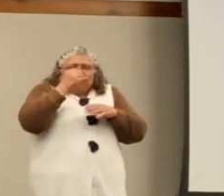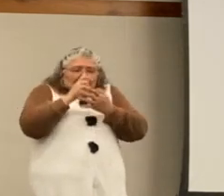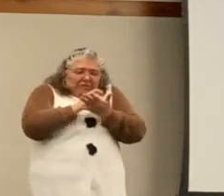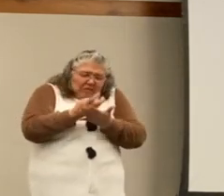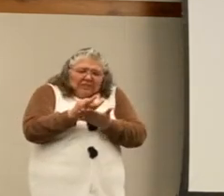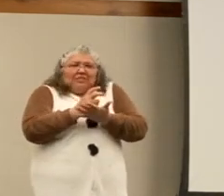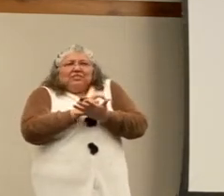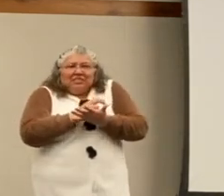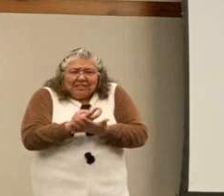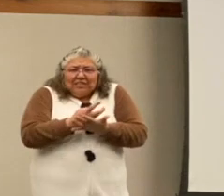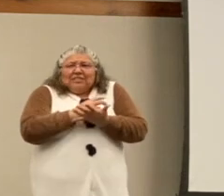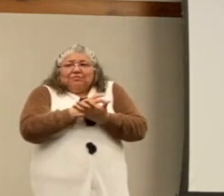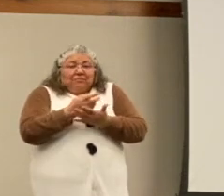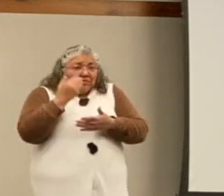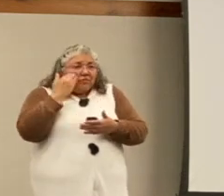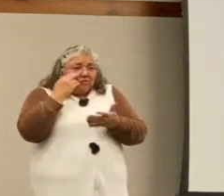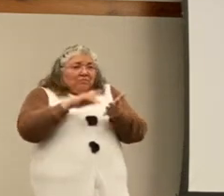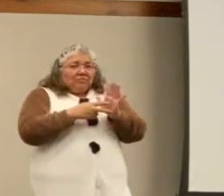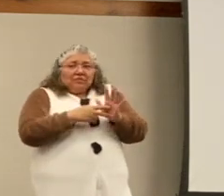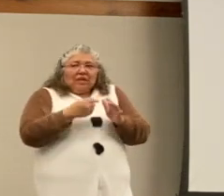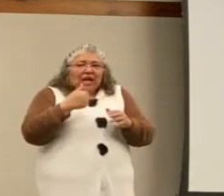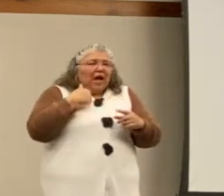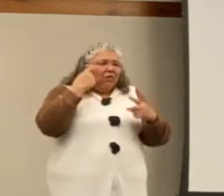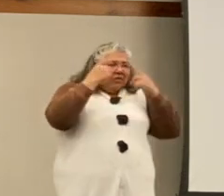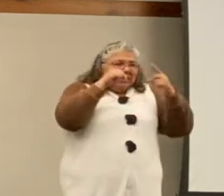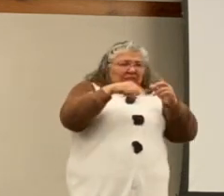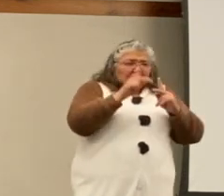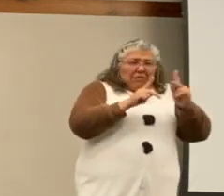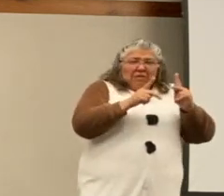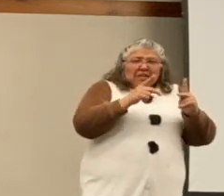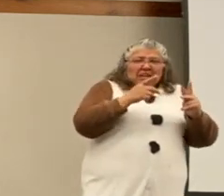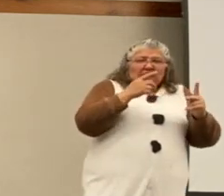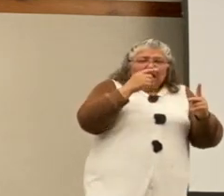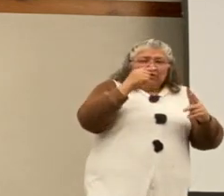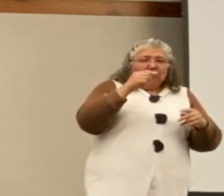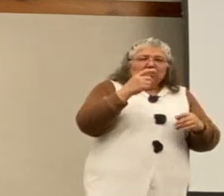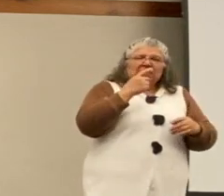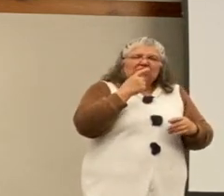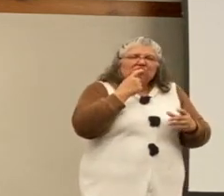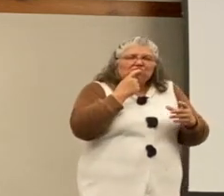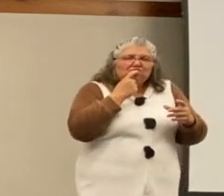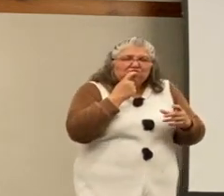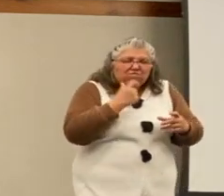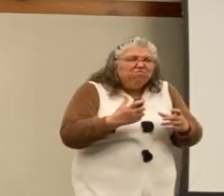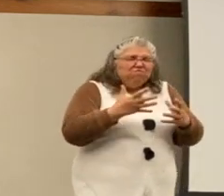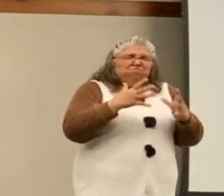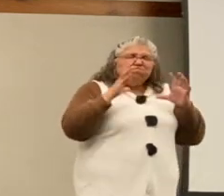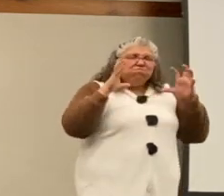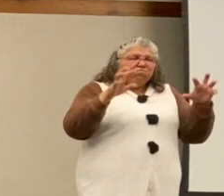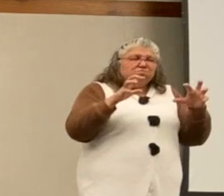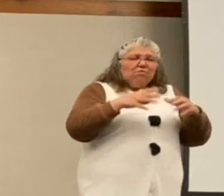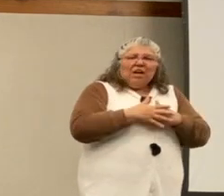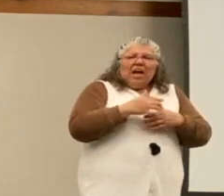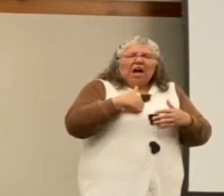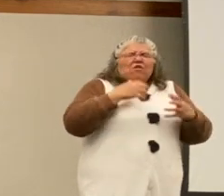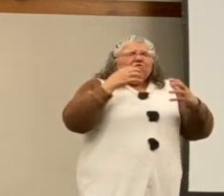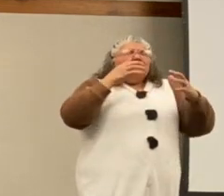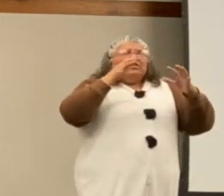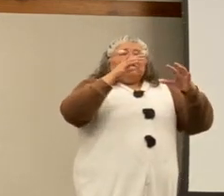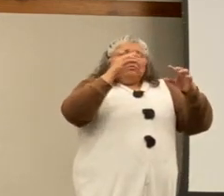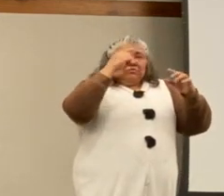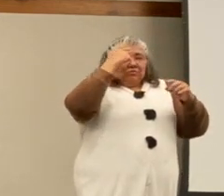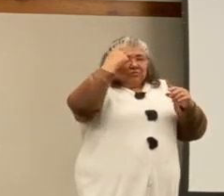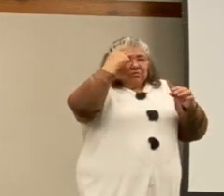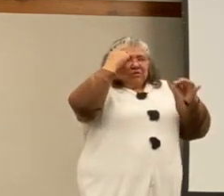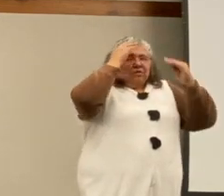You know what I'm saying? Like every time I would think of these people, I would see red. And I would play in my mind,